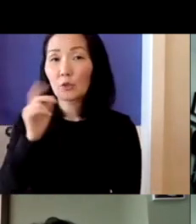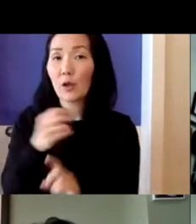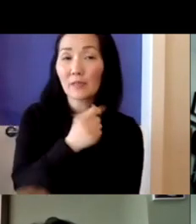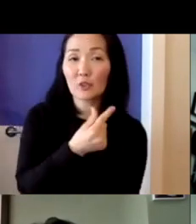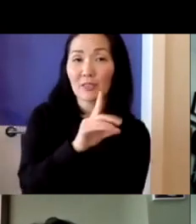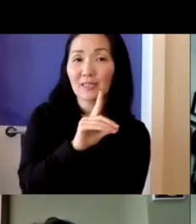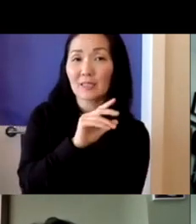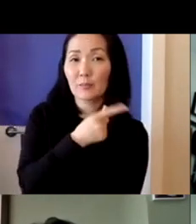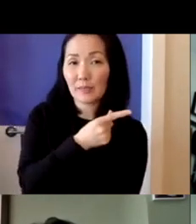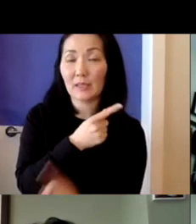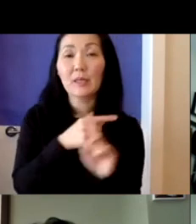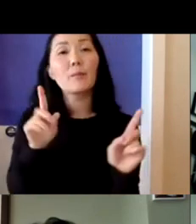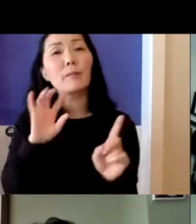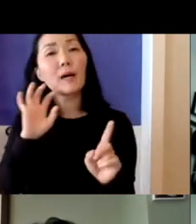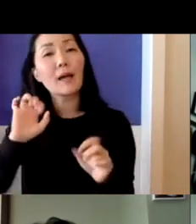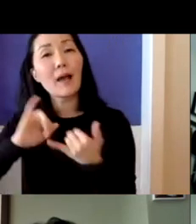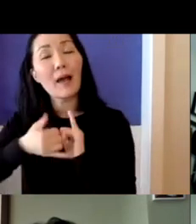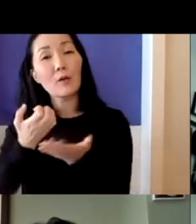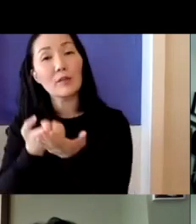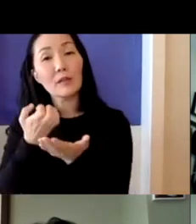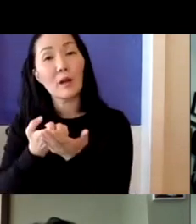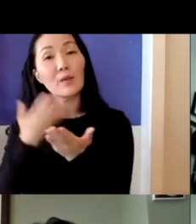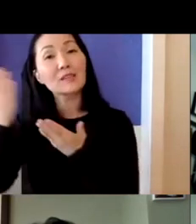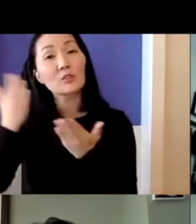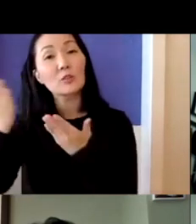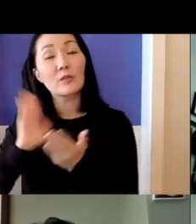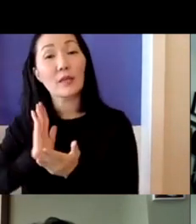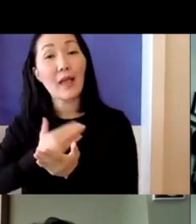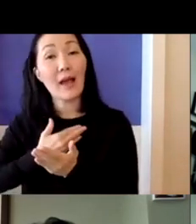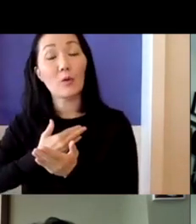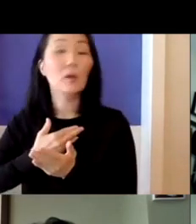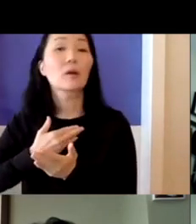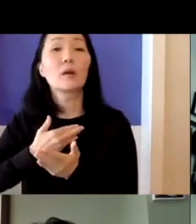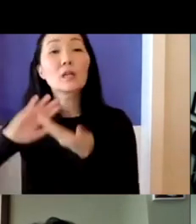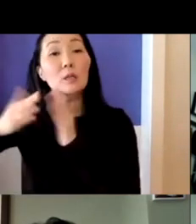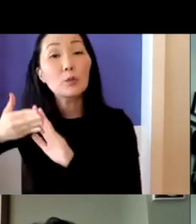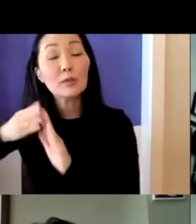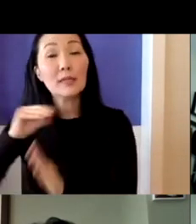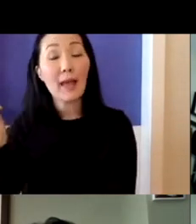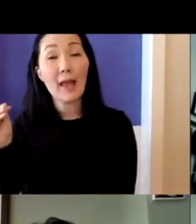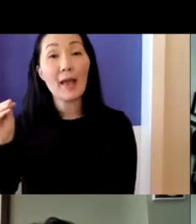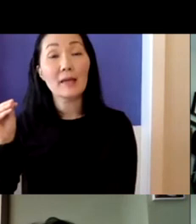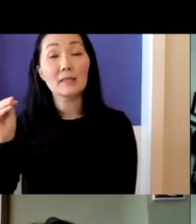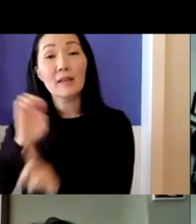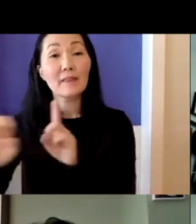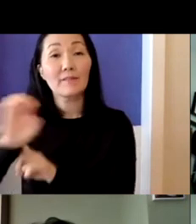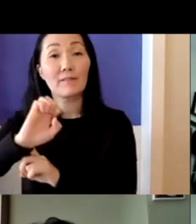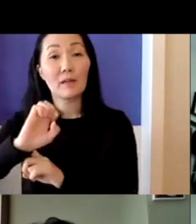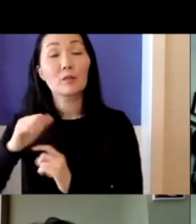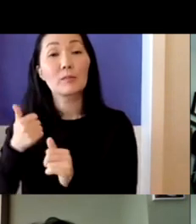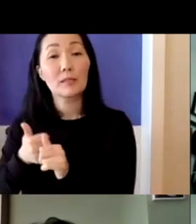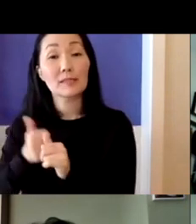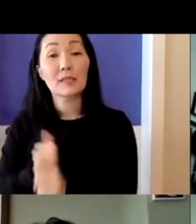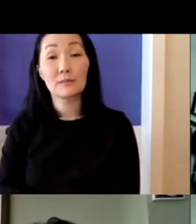economy is actually serving our communities and our environment? And I think we have Meg O'Shea from the Vancouver Economic Commission who wanted